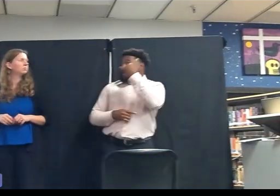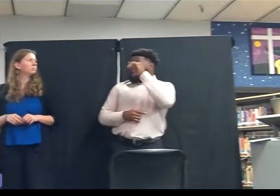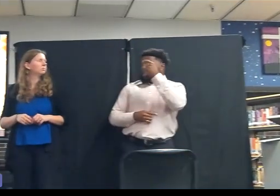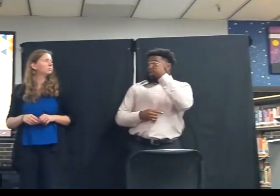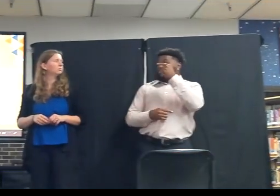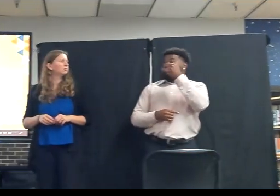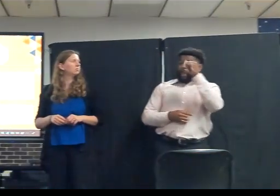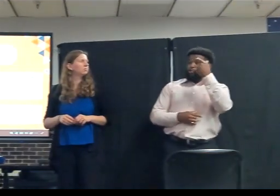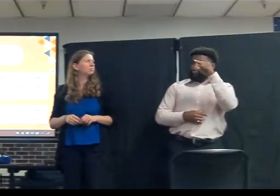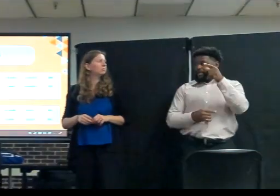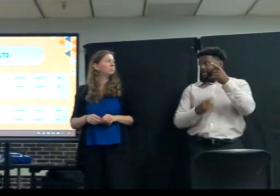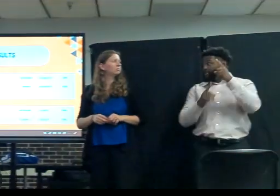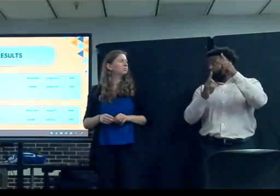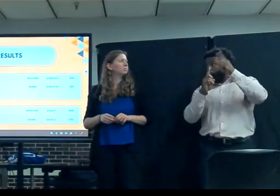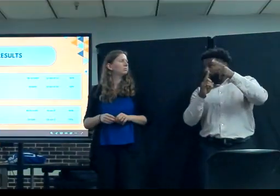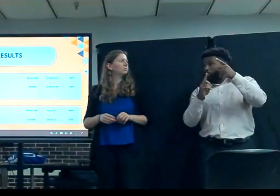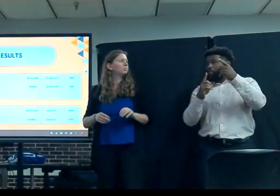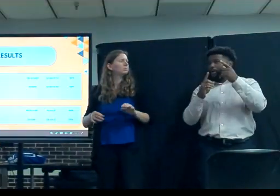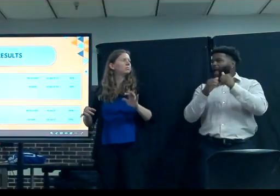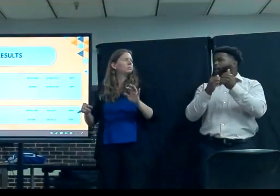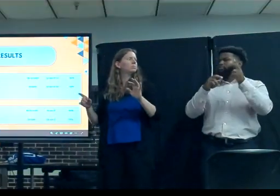green.